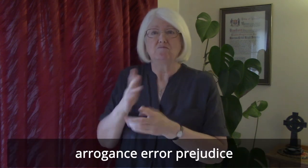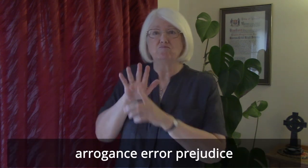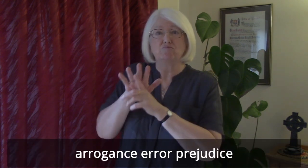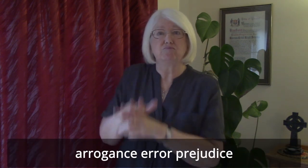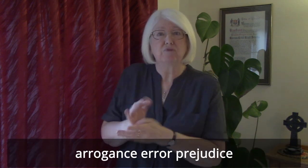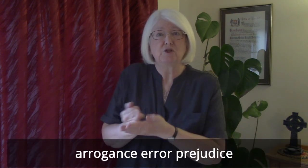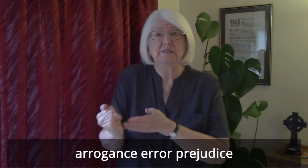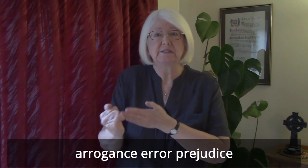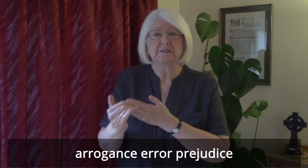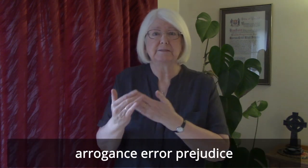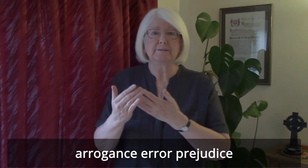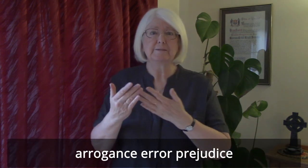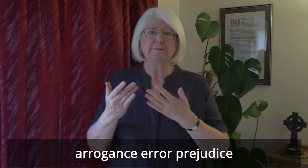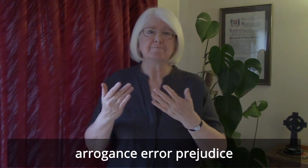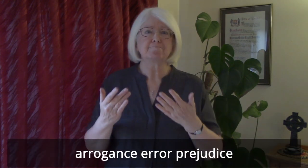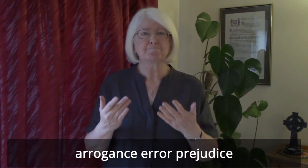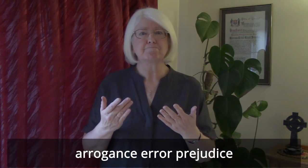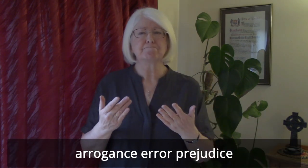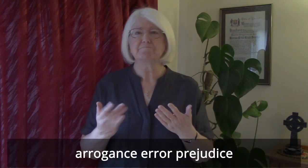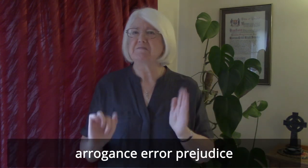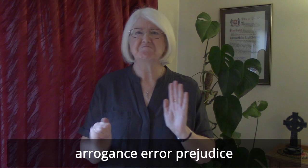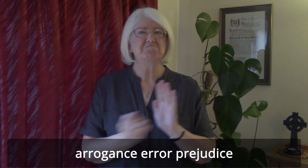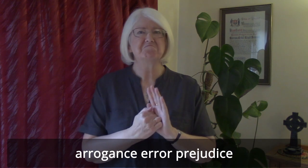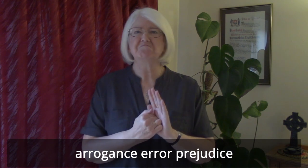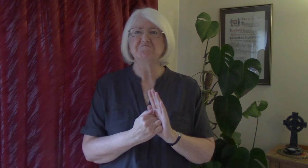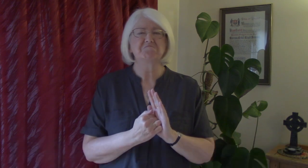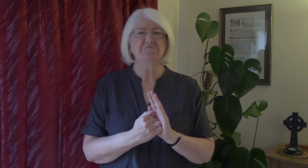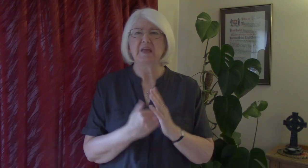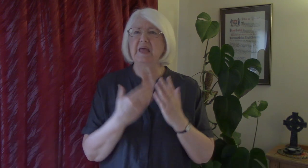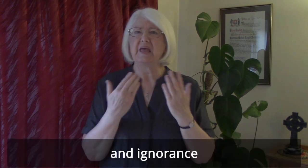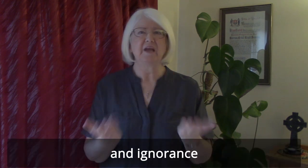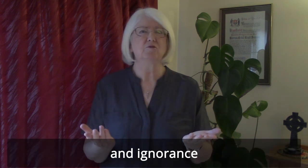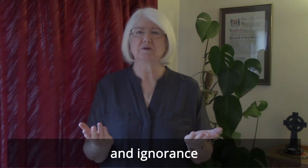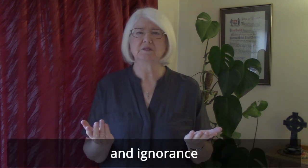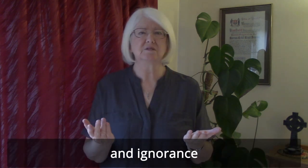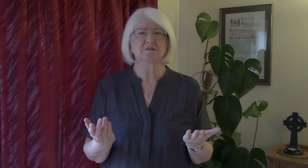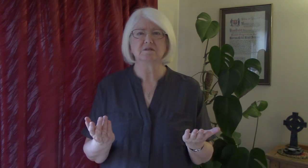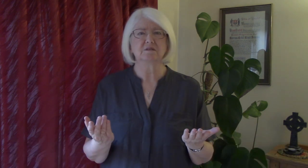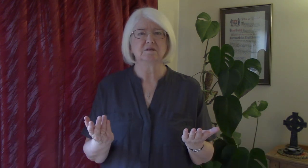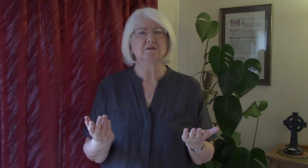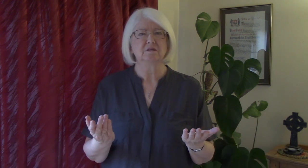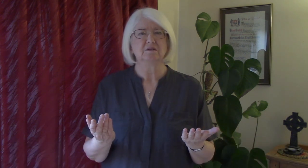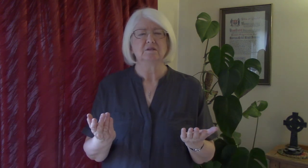arrogance, error, prejudice, and ignorance.